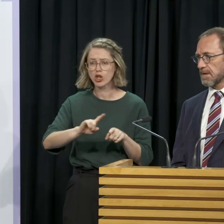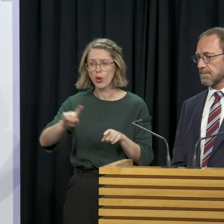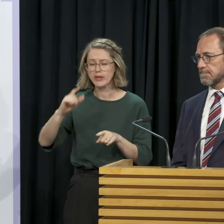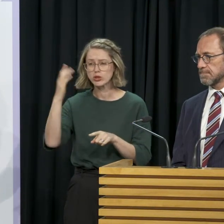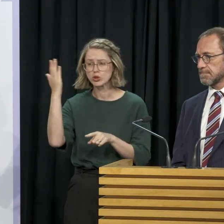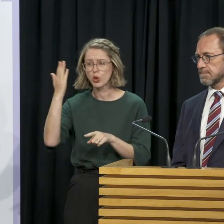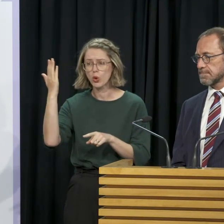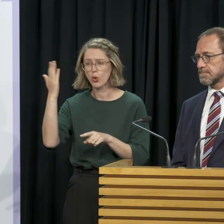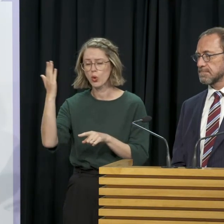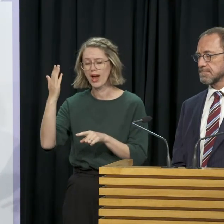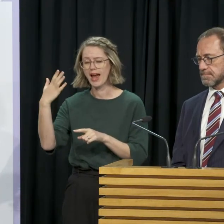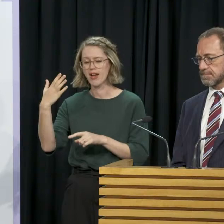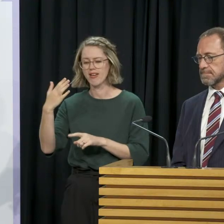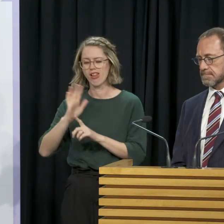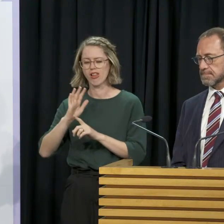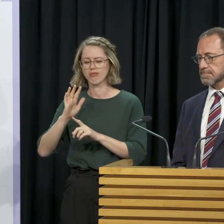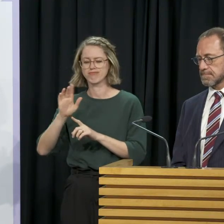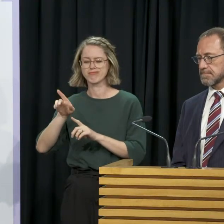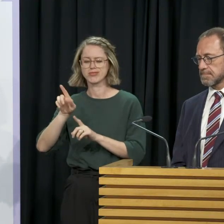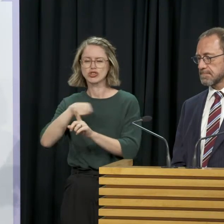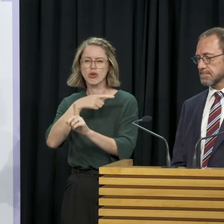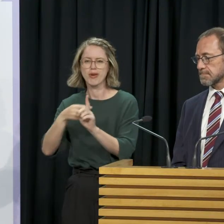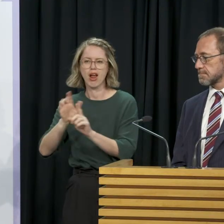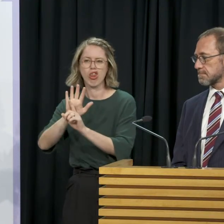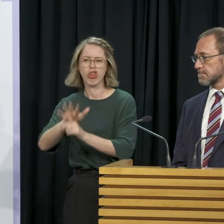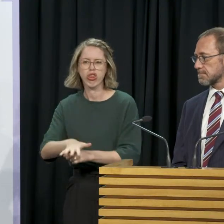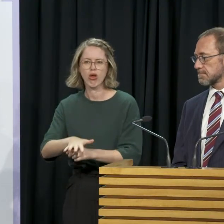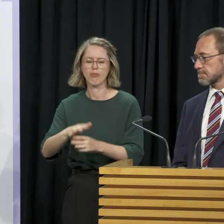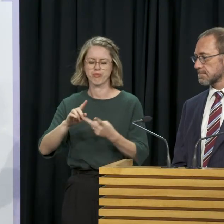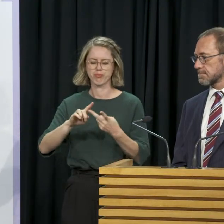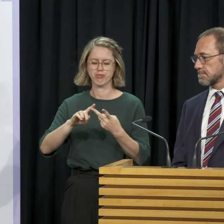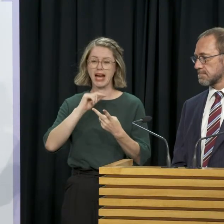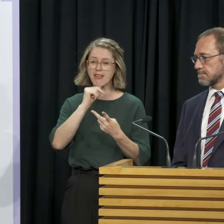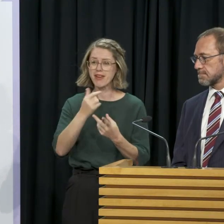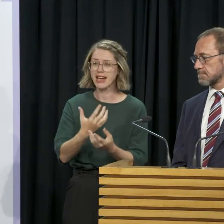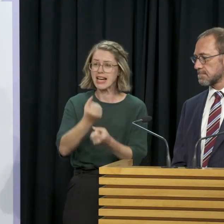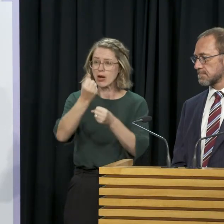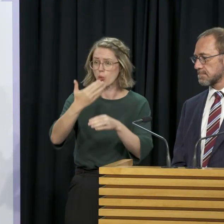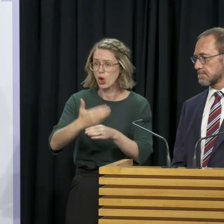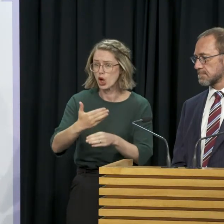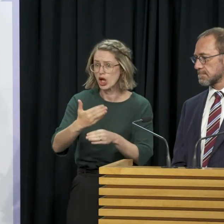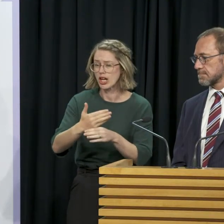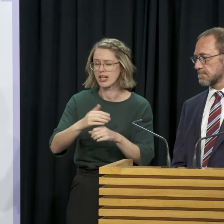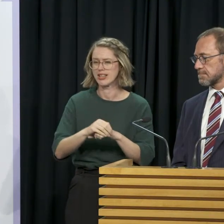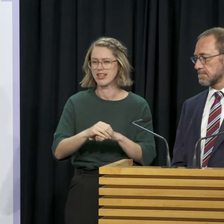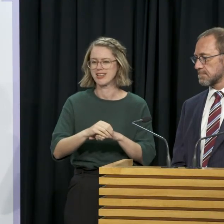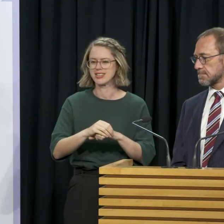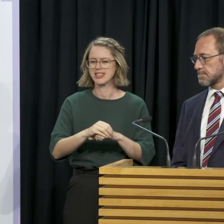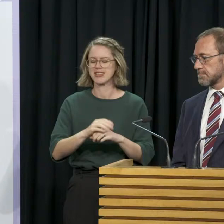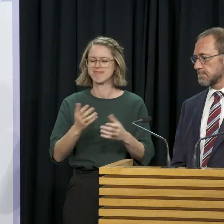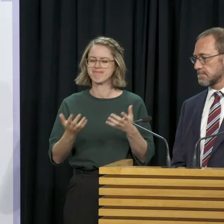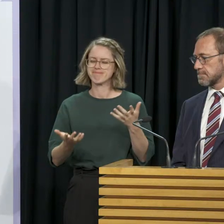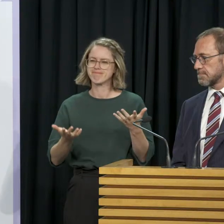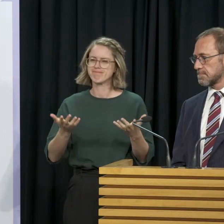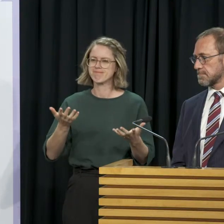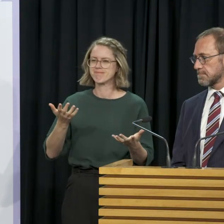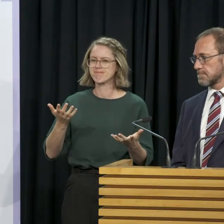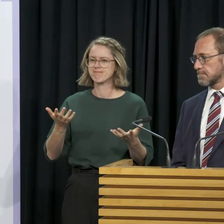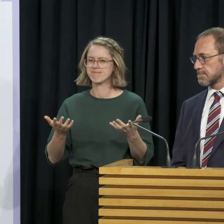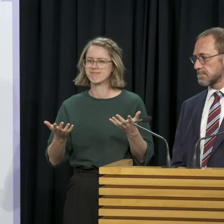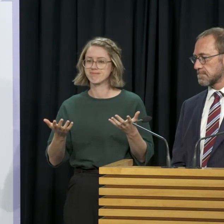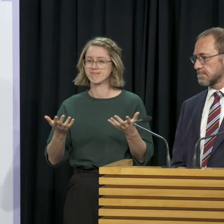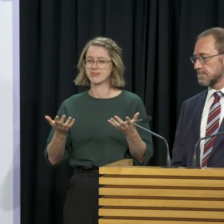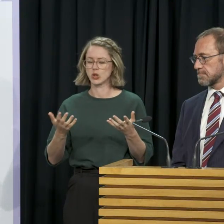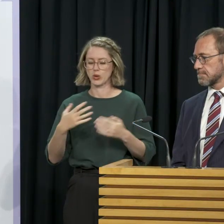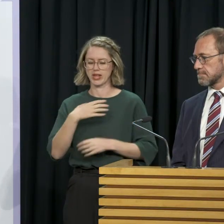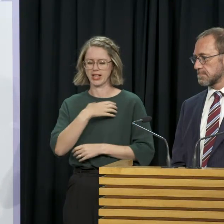and experiencing discrimination, whether or not they have work opportunities. So I think there is a real job for